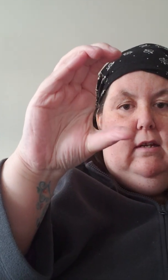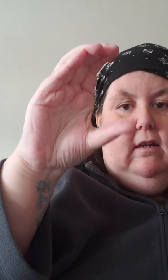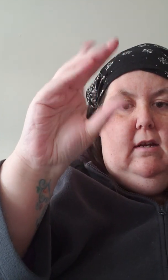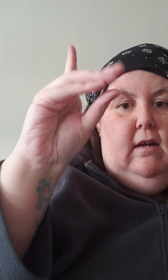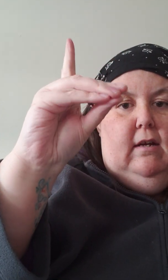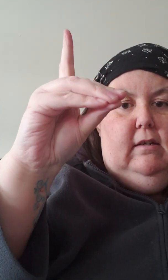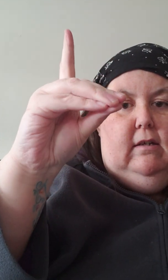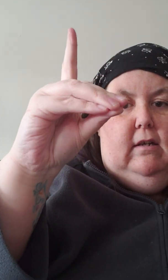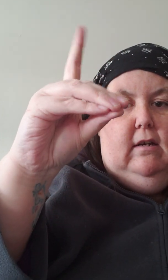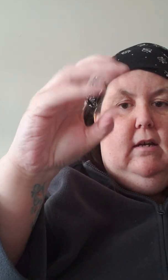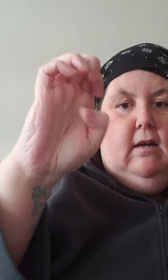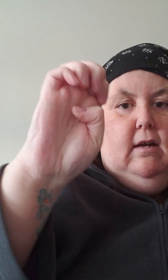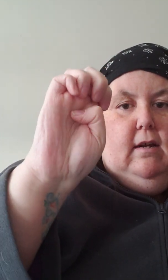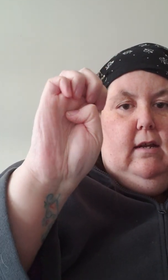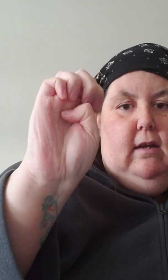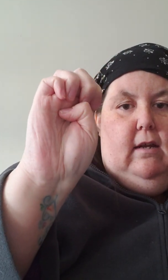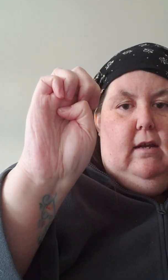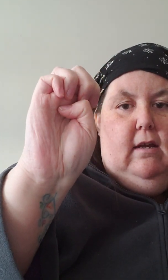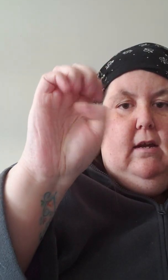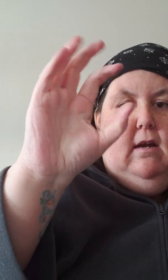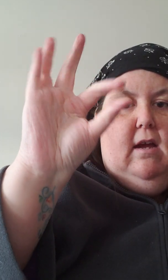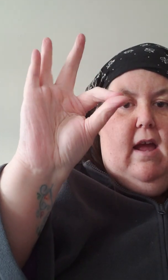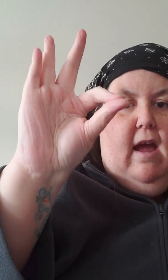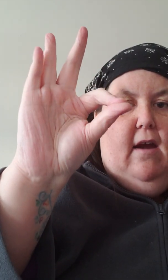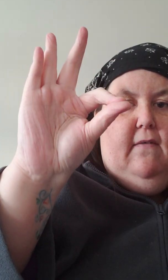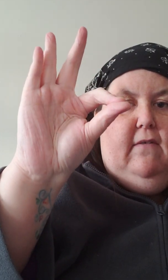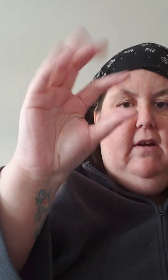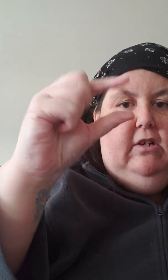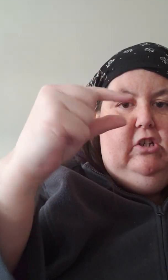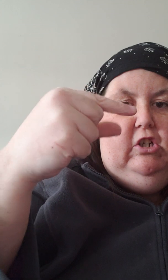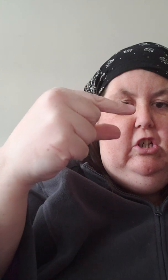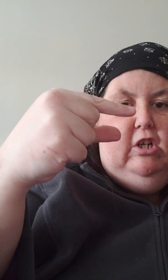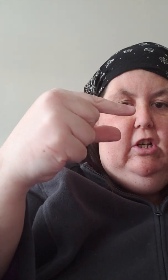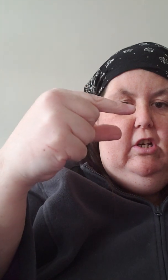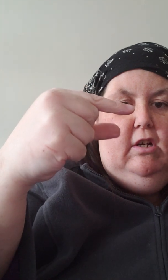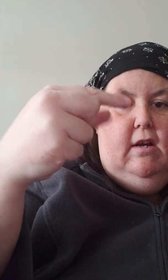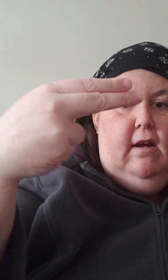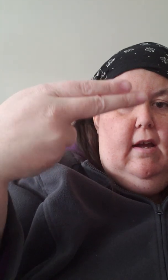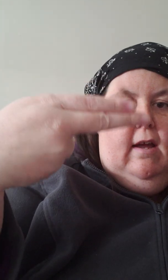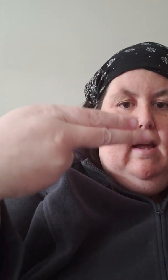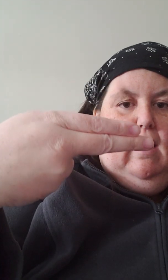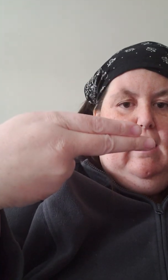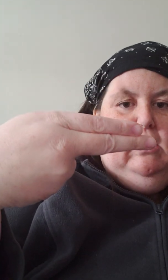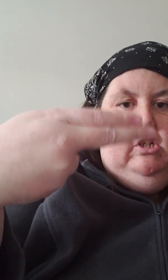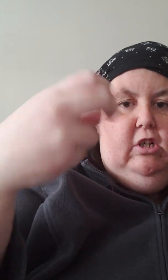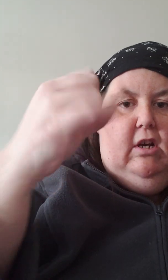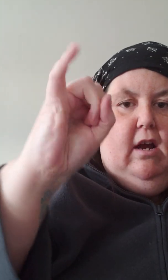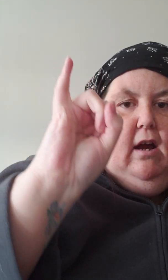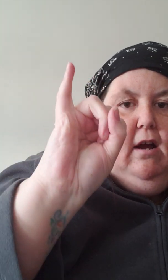C, D, E, F, G, H,